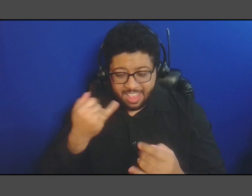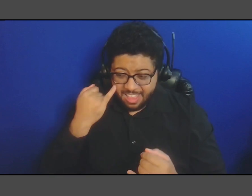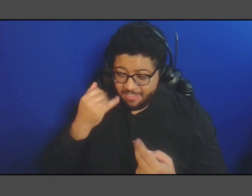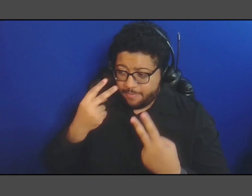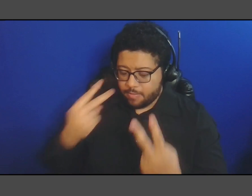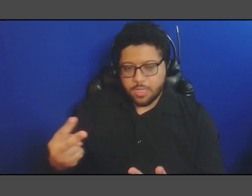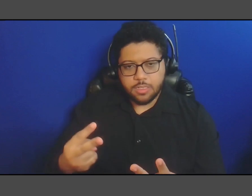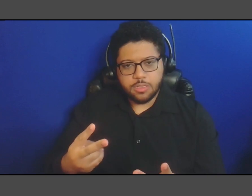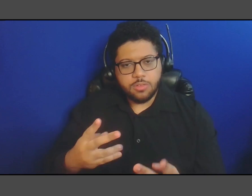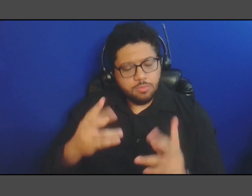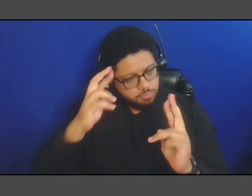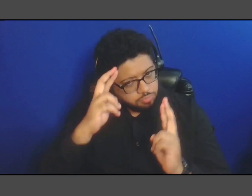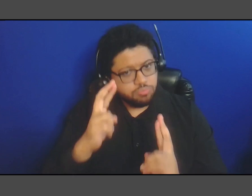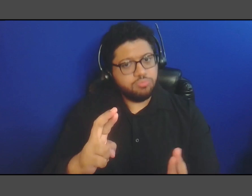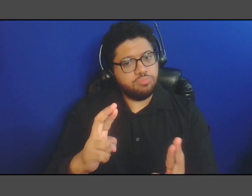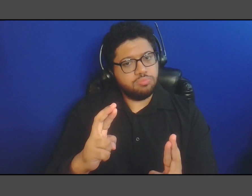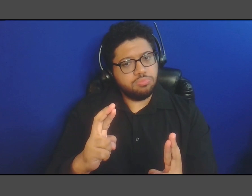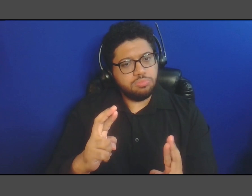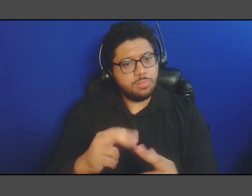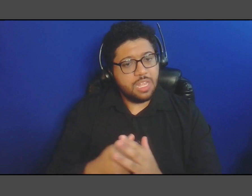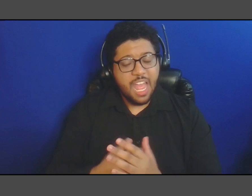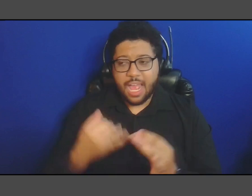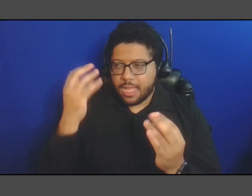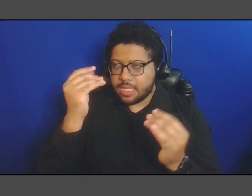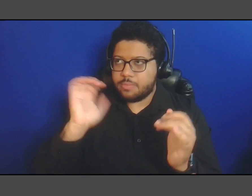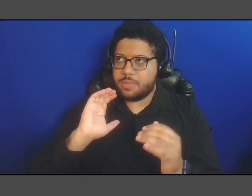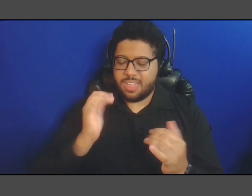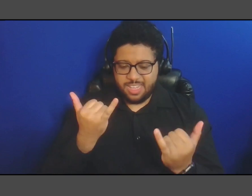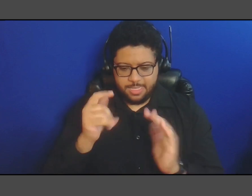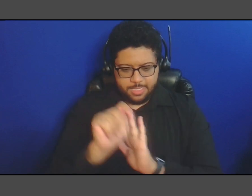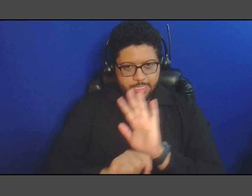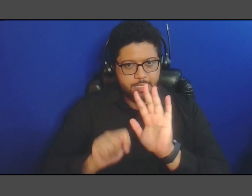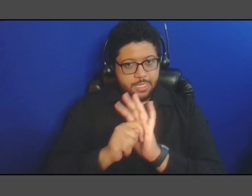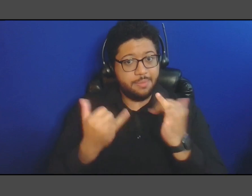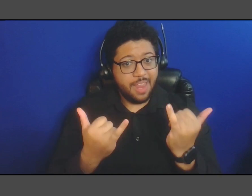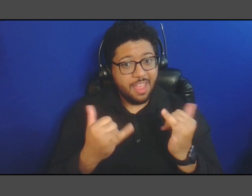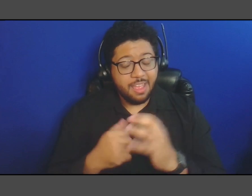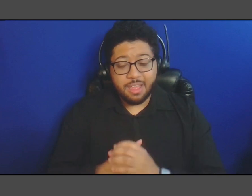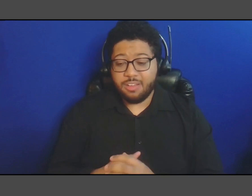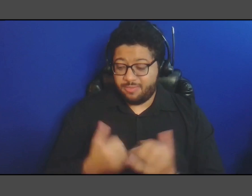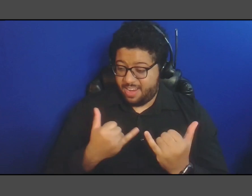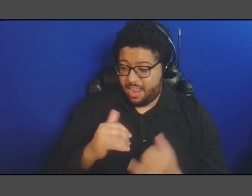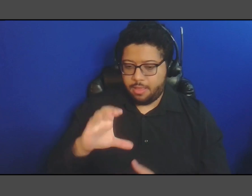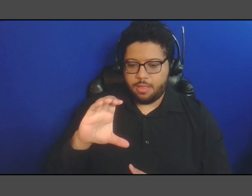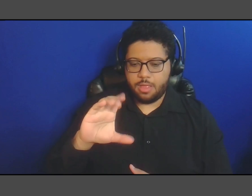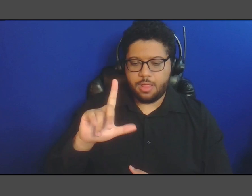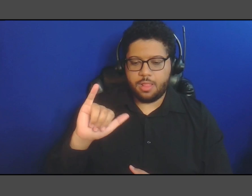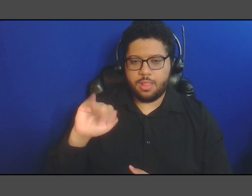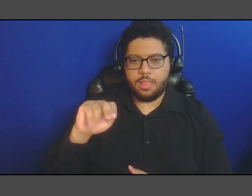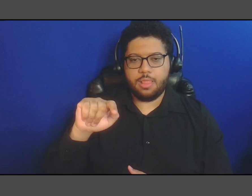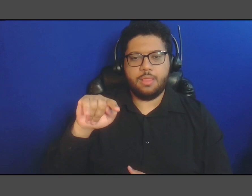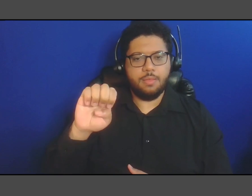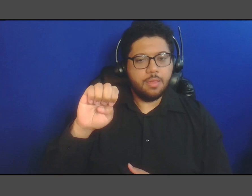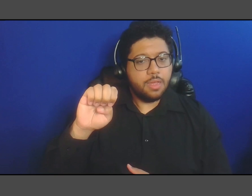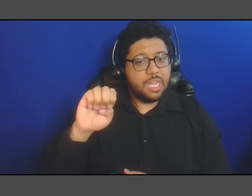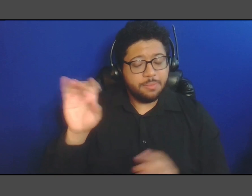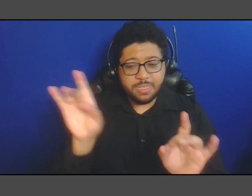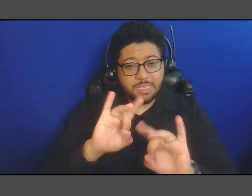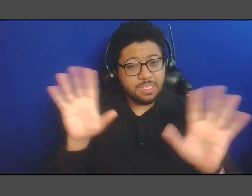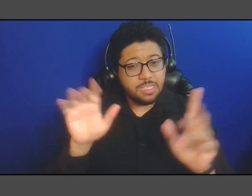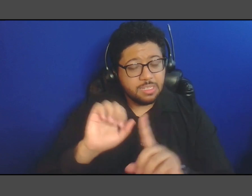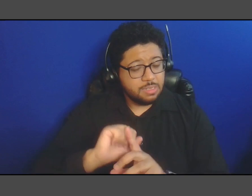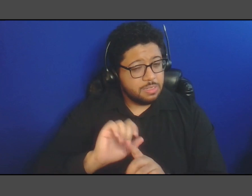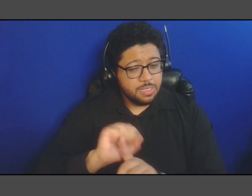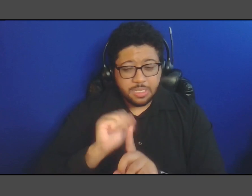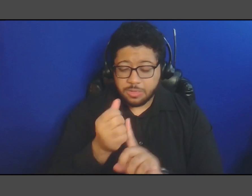era we're in. We're in a climate crisis at the moment. And so we want folks to know and understand why it's important that we